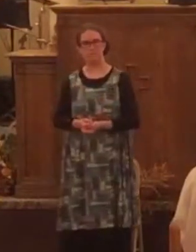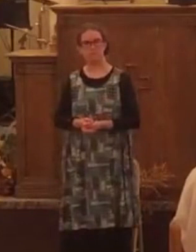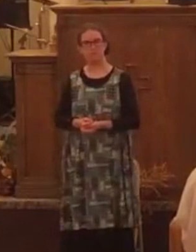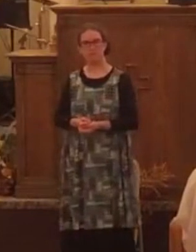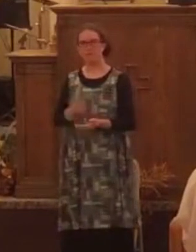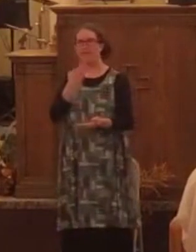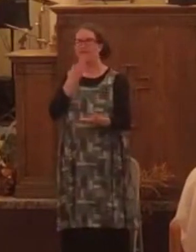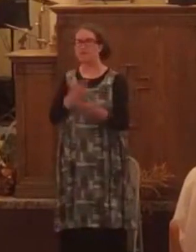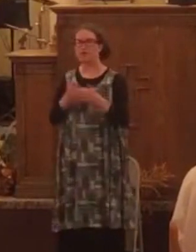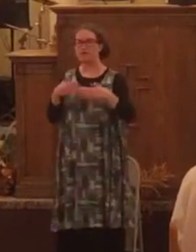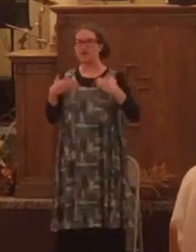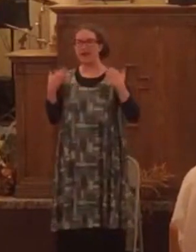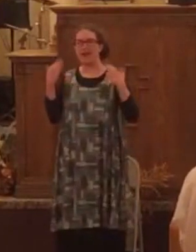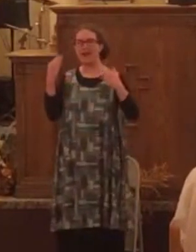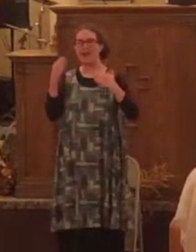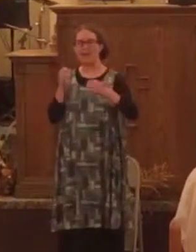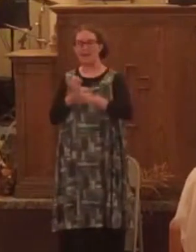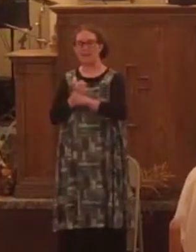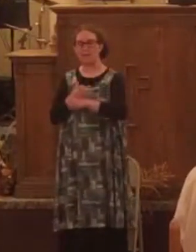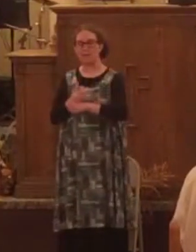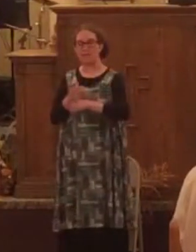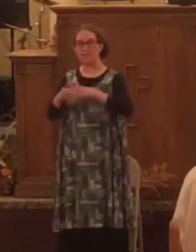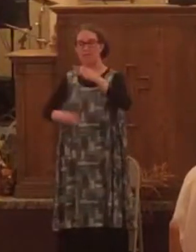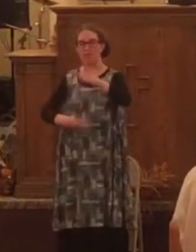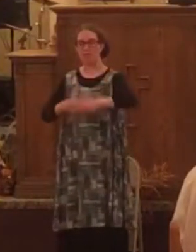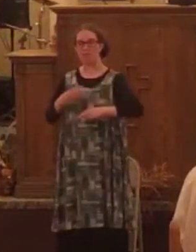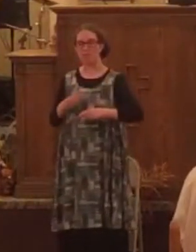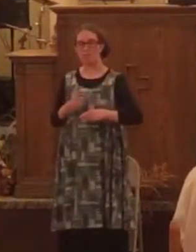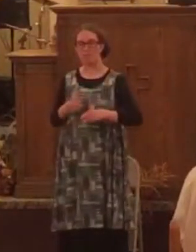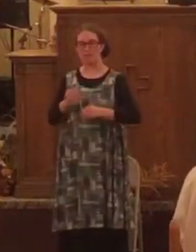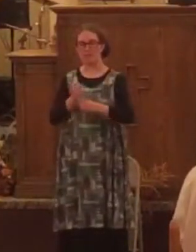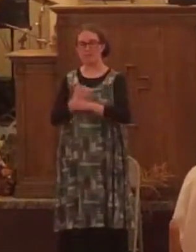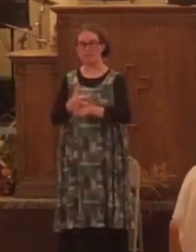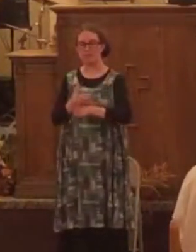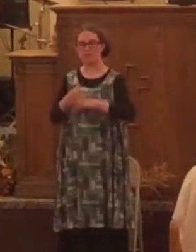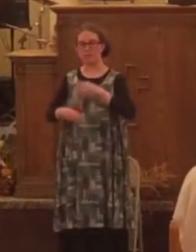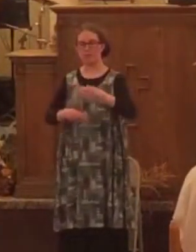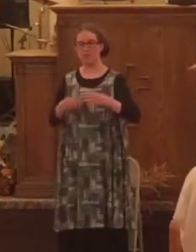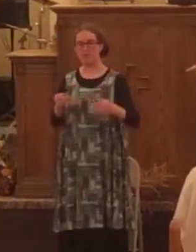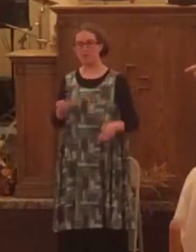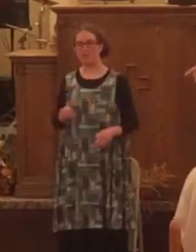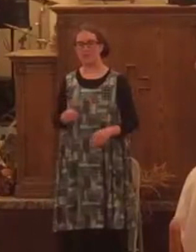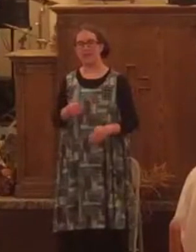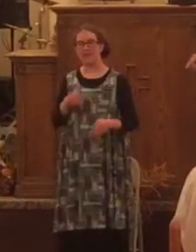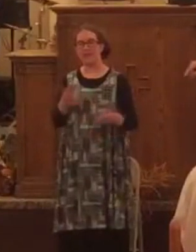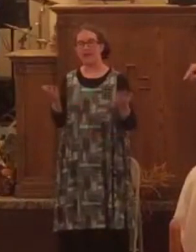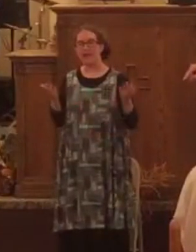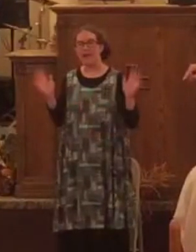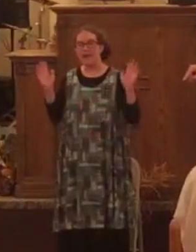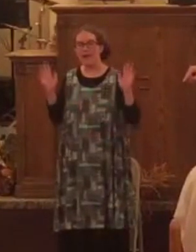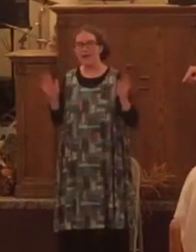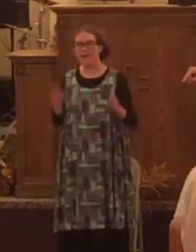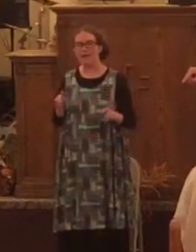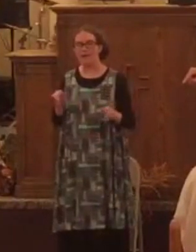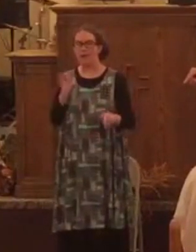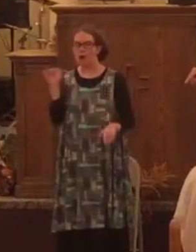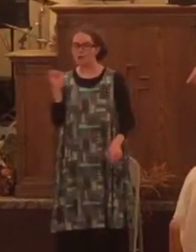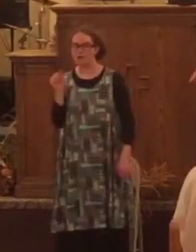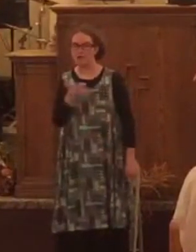Yep. Be of good cheer, I've overcome the world. Amen. If he's overcome the world, he said, hey, guess what? Yep. So can